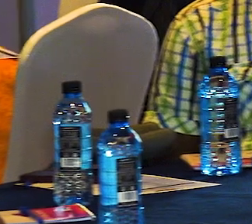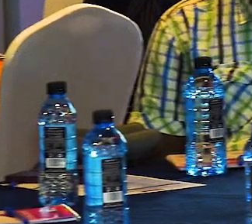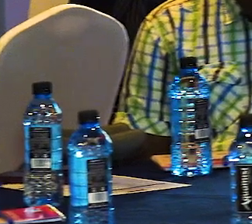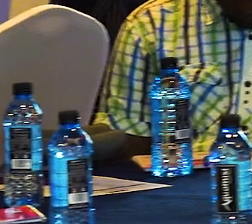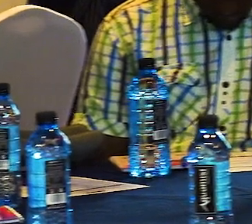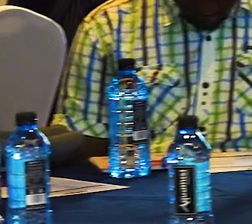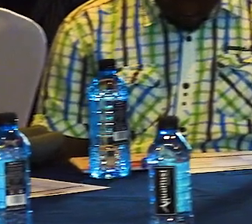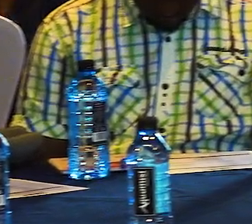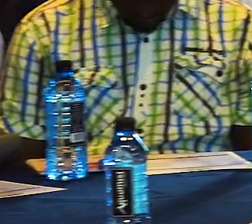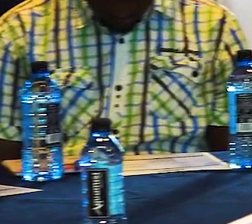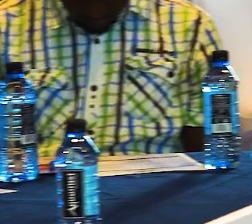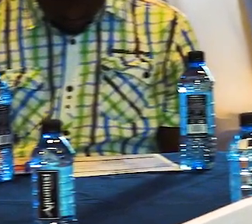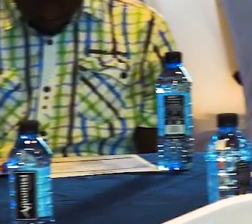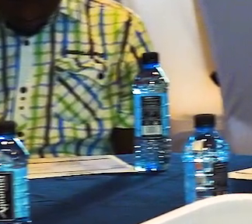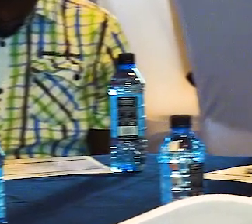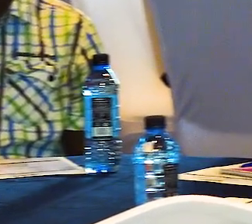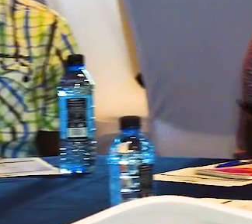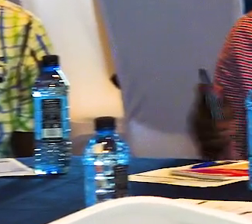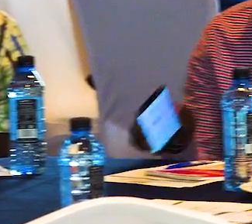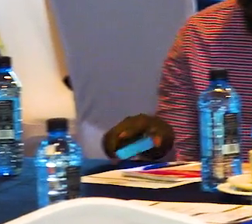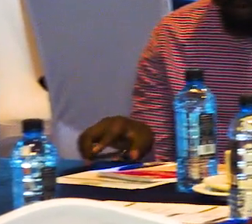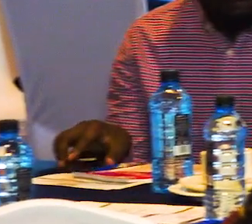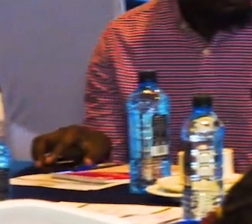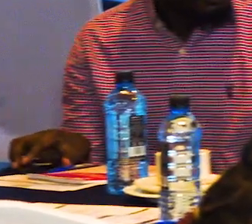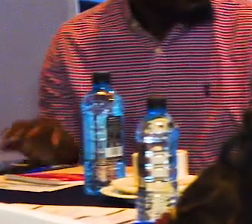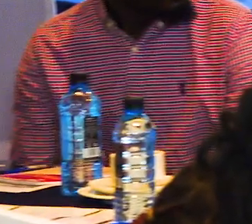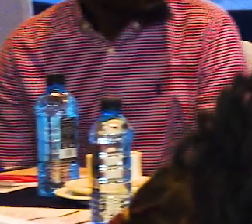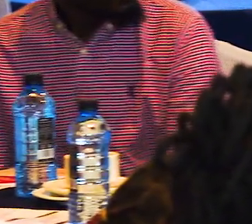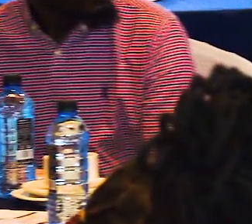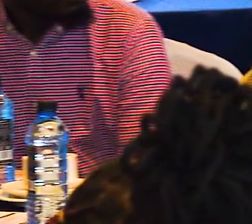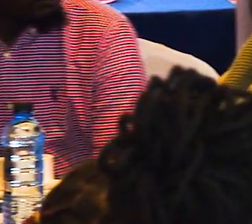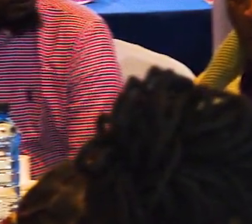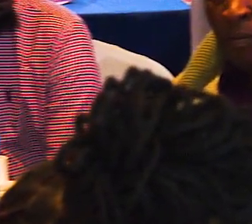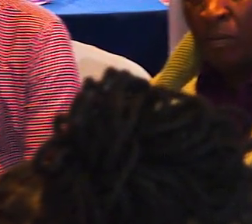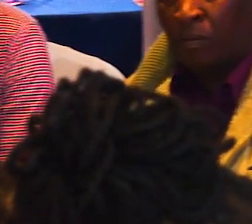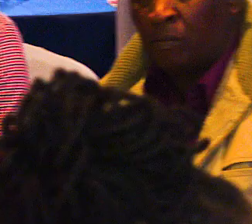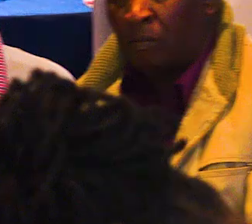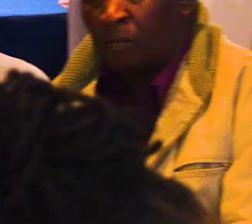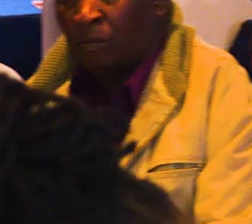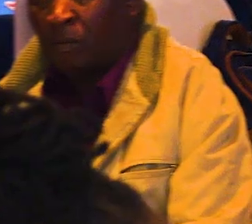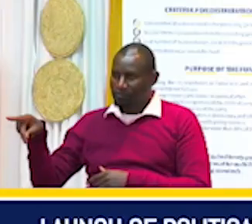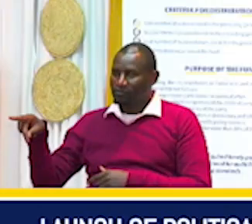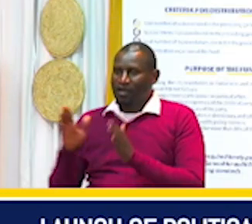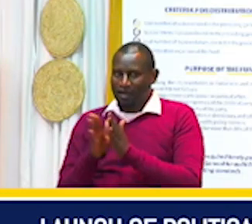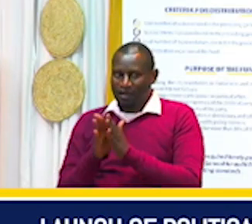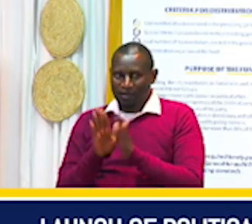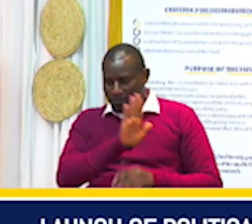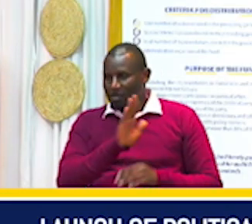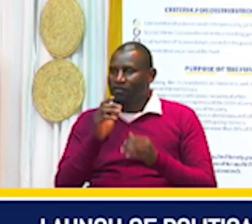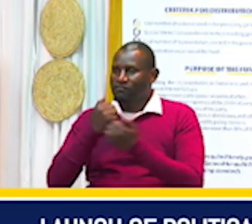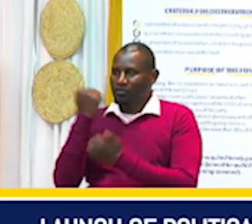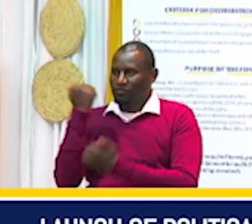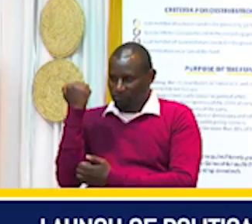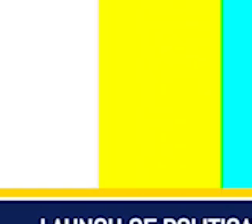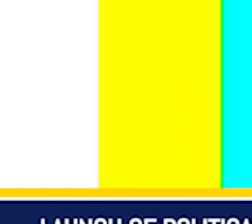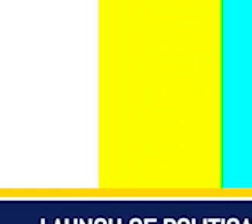is the result of quite a long journey we are going together with the RPP already as Hans Seidel Foundation. The Office of the Registrar